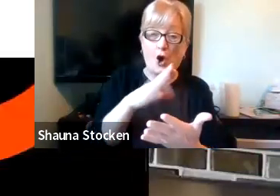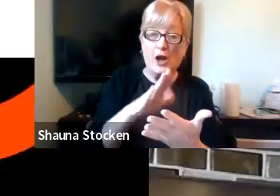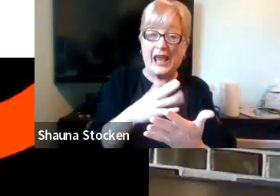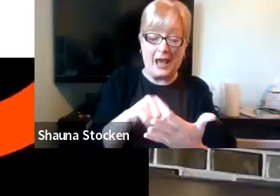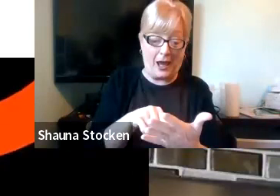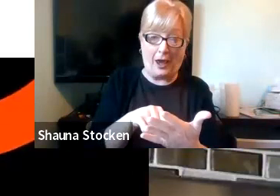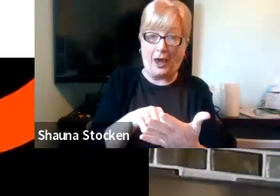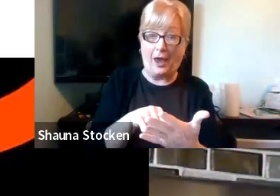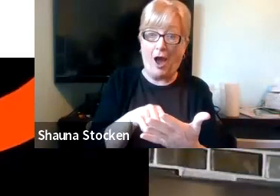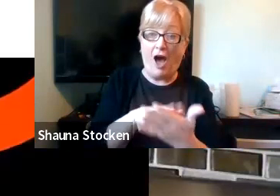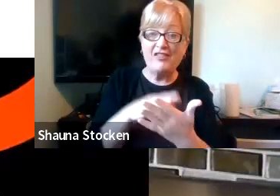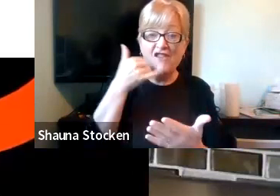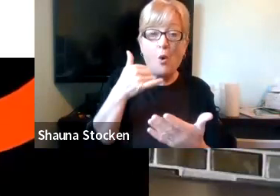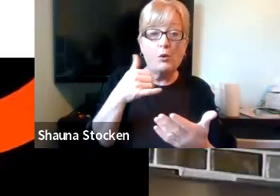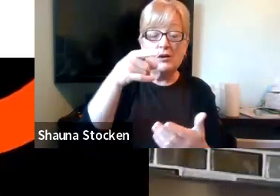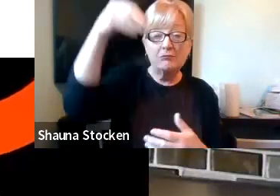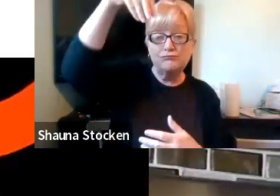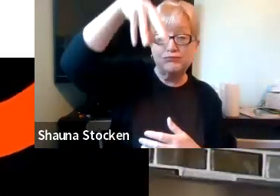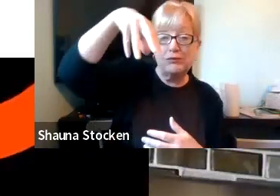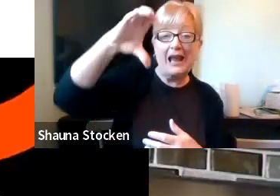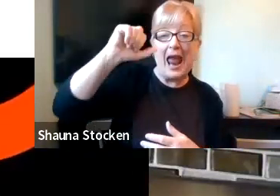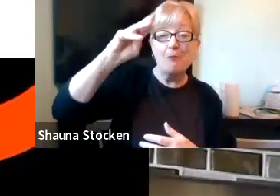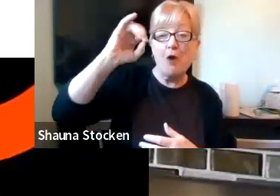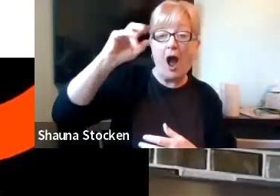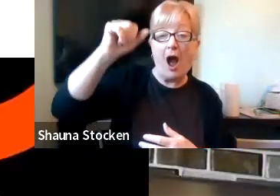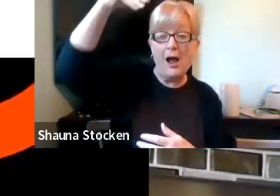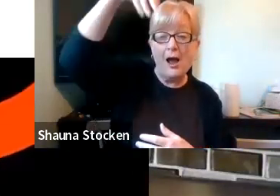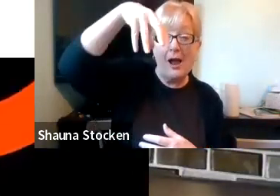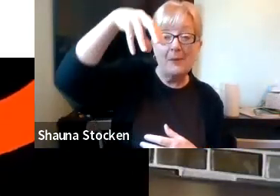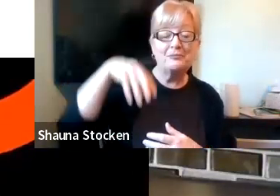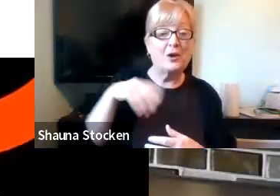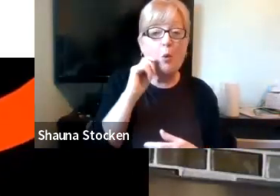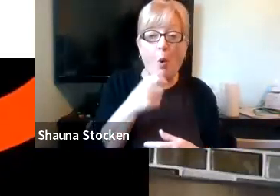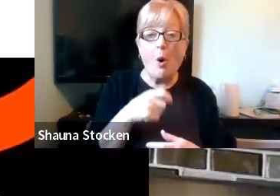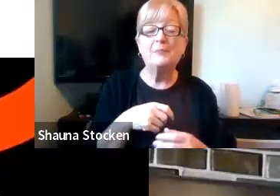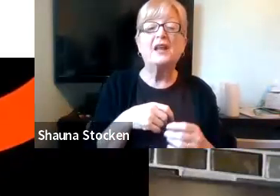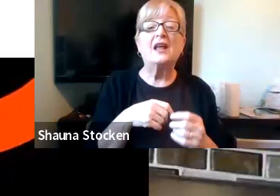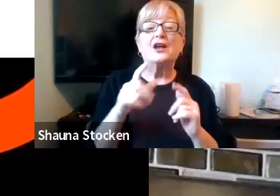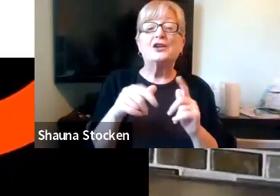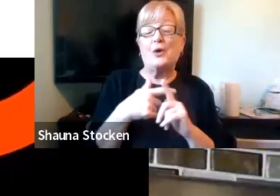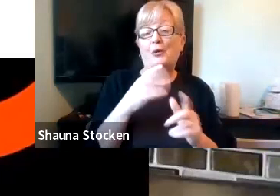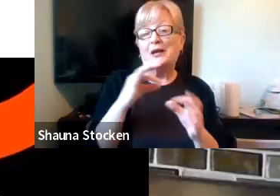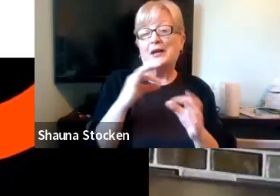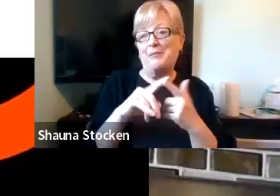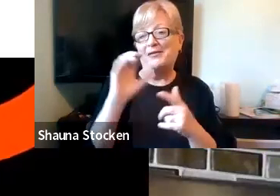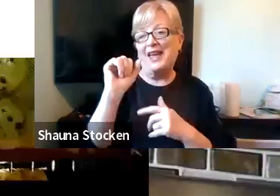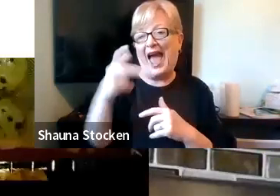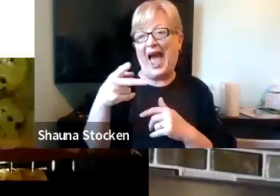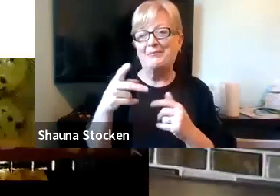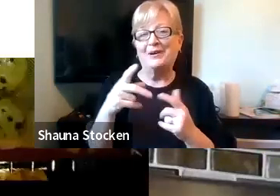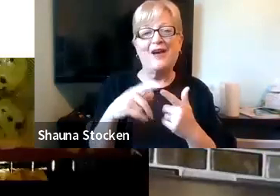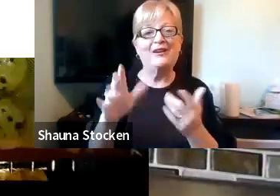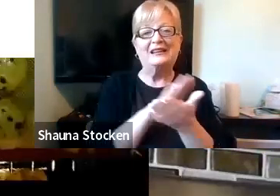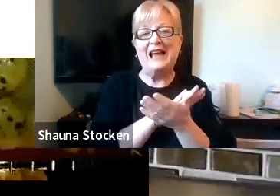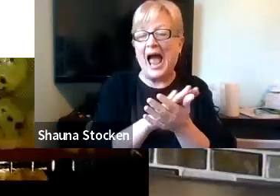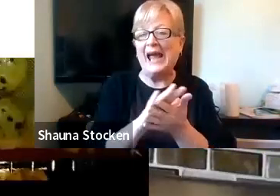cool. And just a nice little extra feature. And I'll talk more about the app in a minute. But you have nice high quality